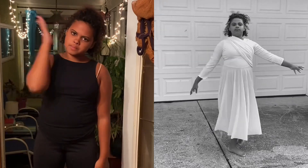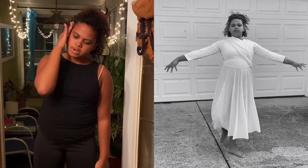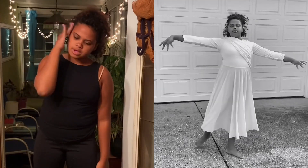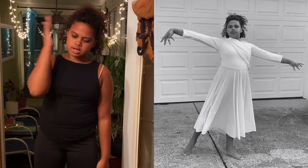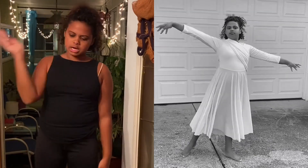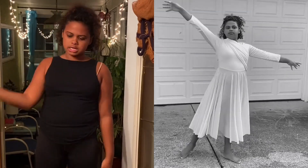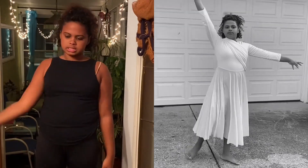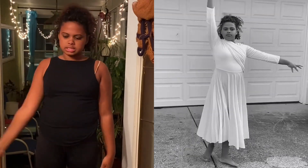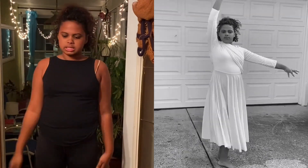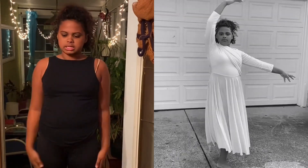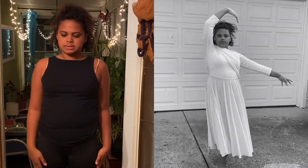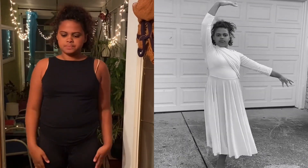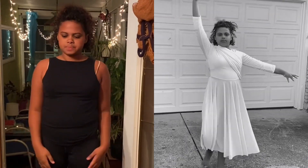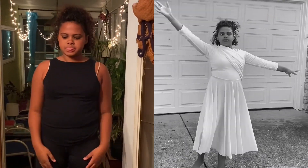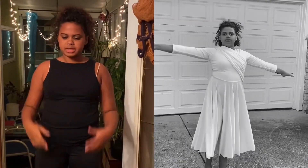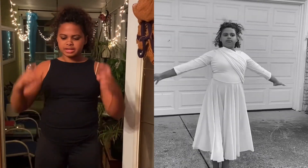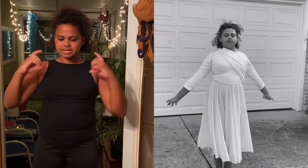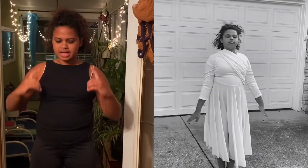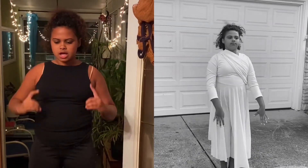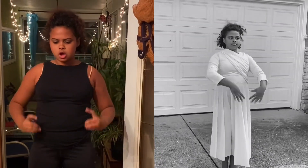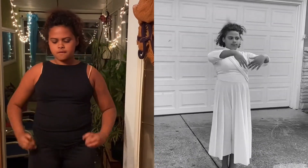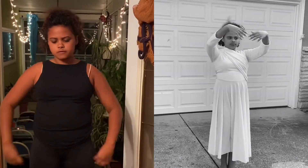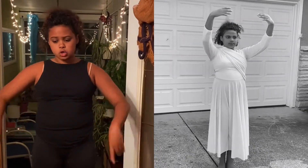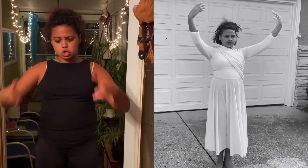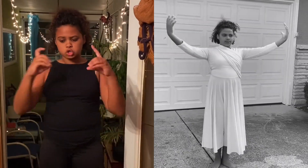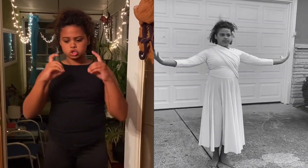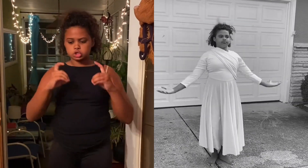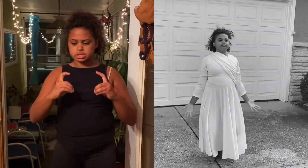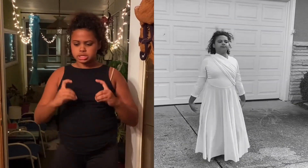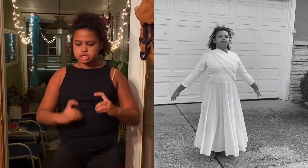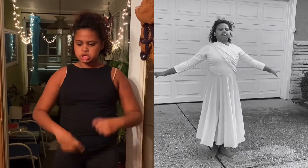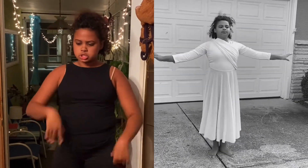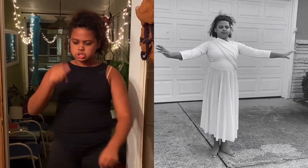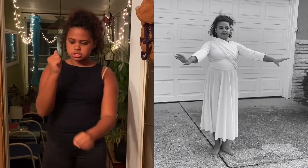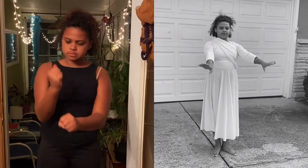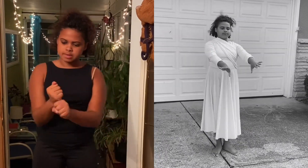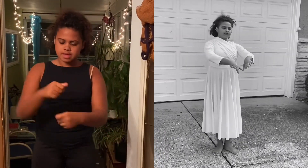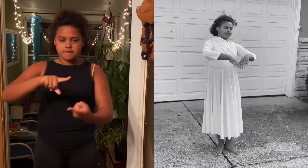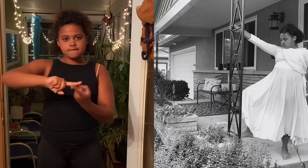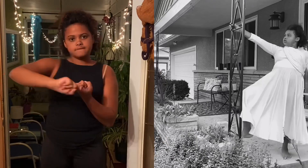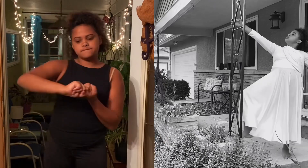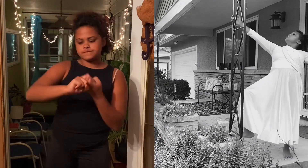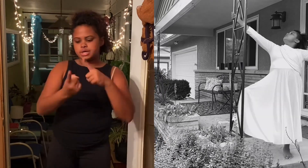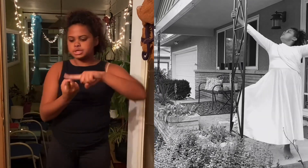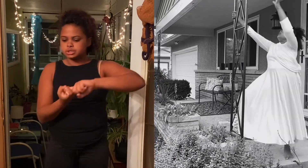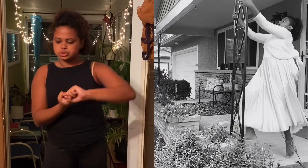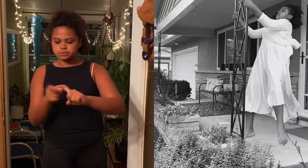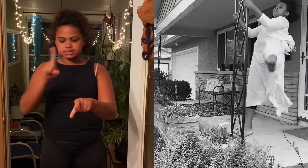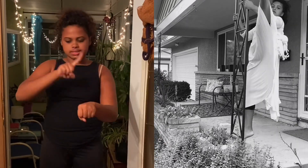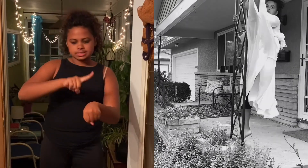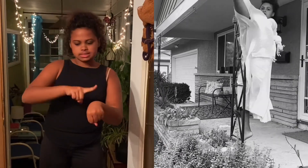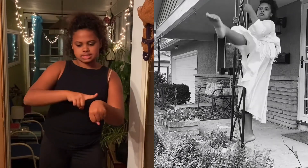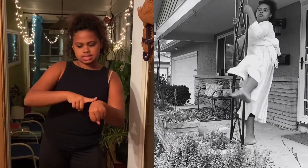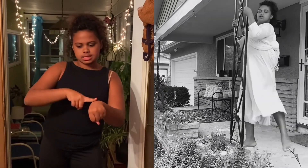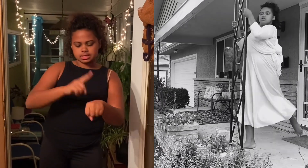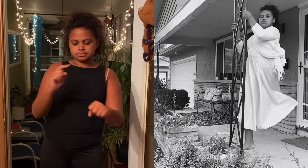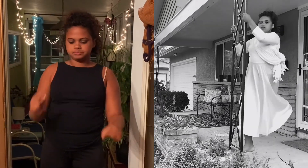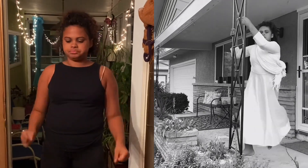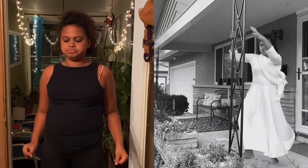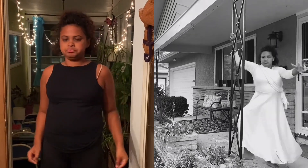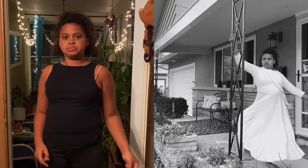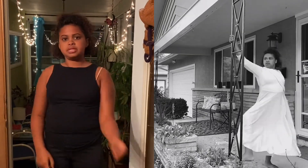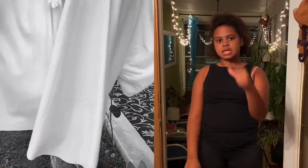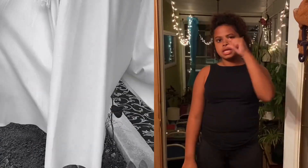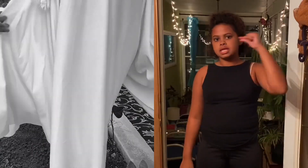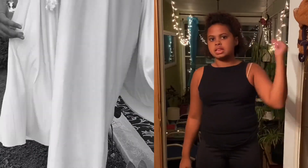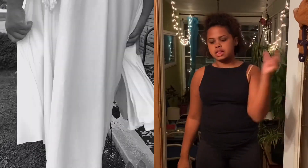mind A careful creature made friends with time